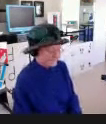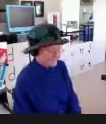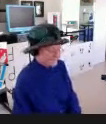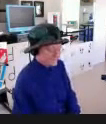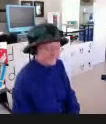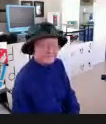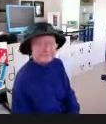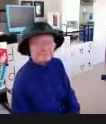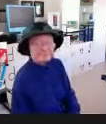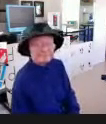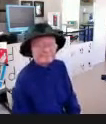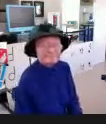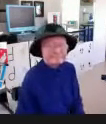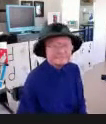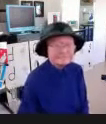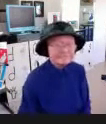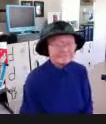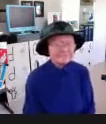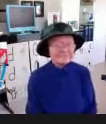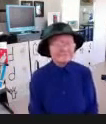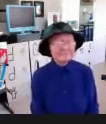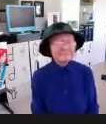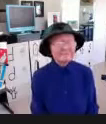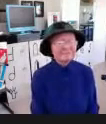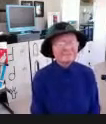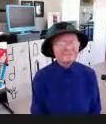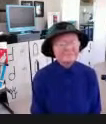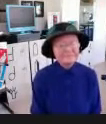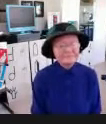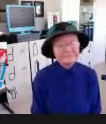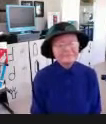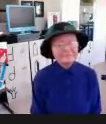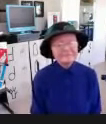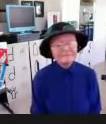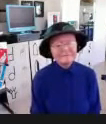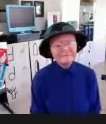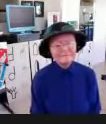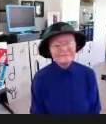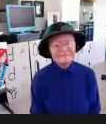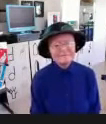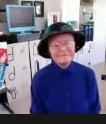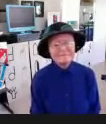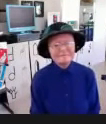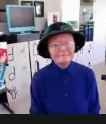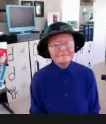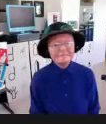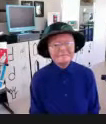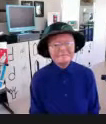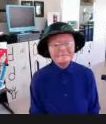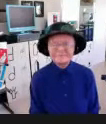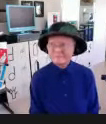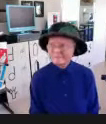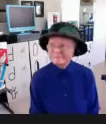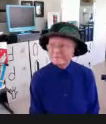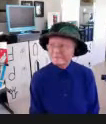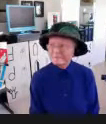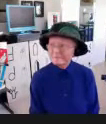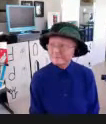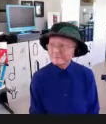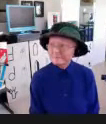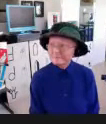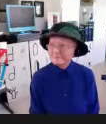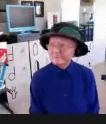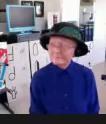recreation prompts, which are pretty straightforward. And then the last set is vision, space, and time. And this is the most difficult set.